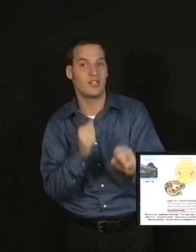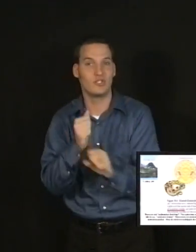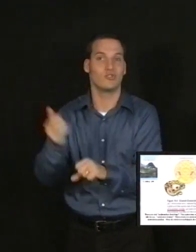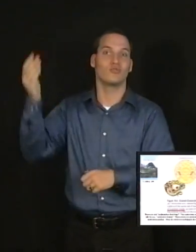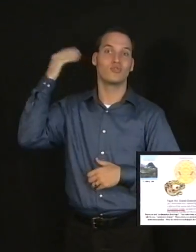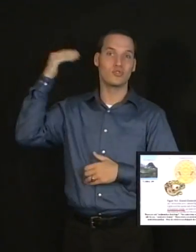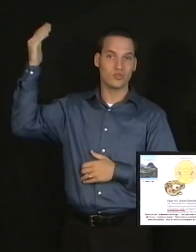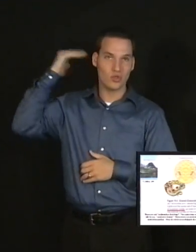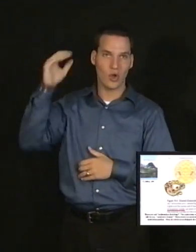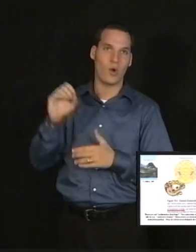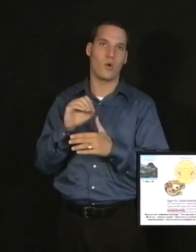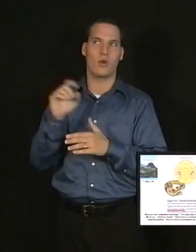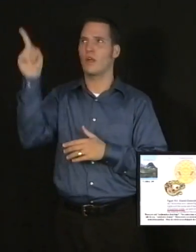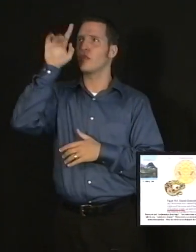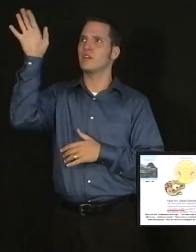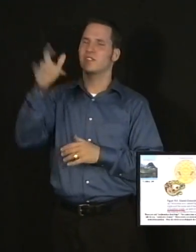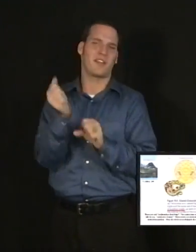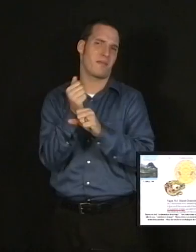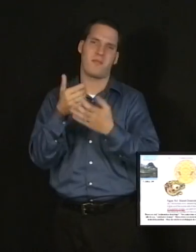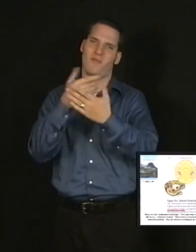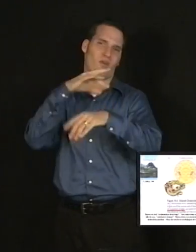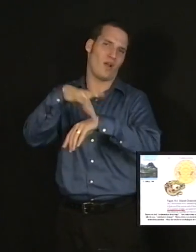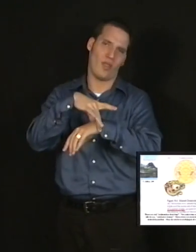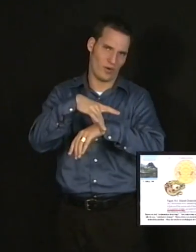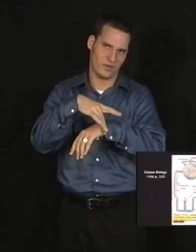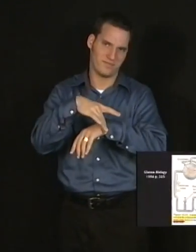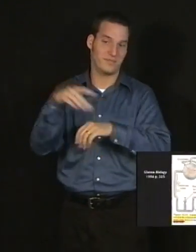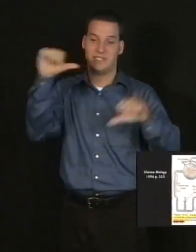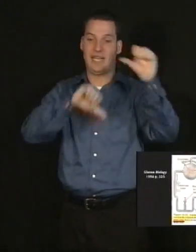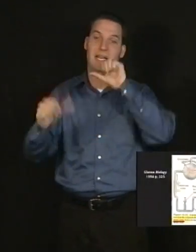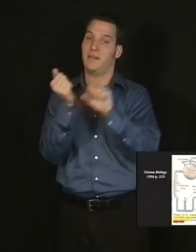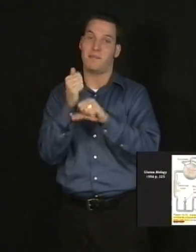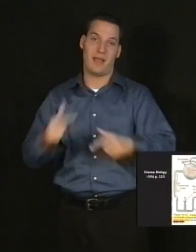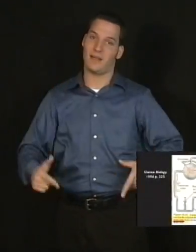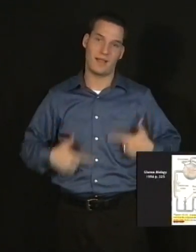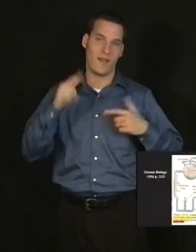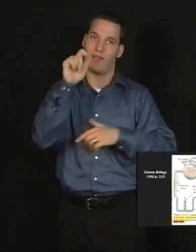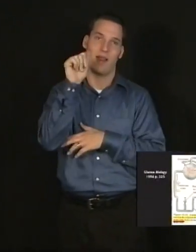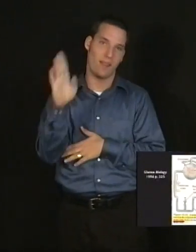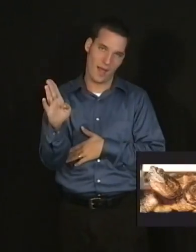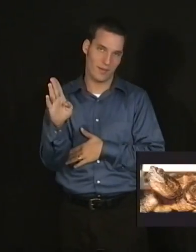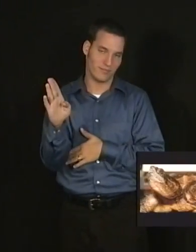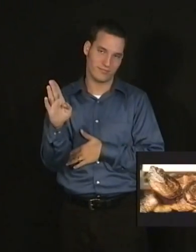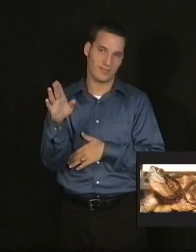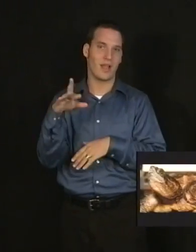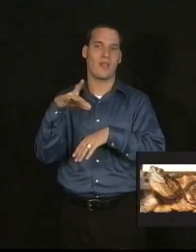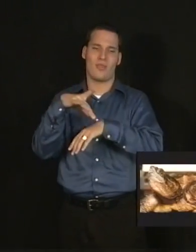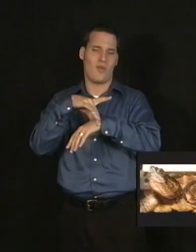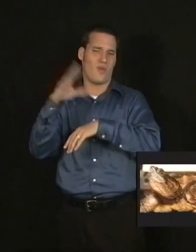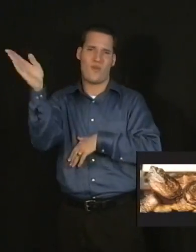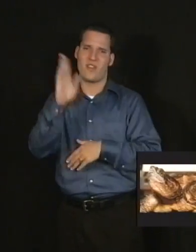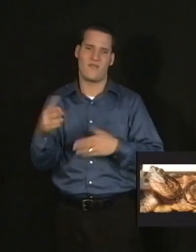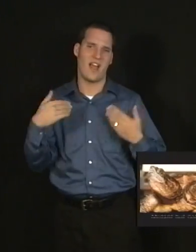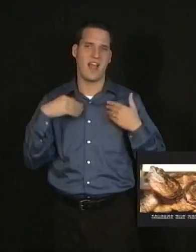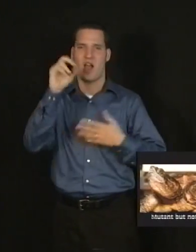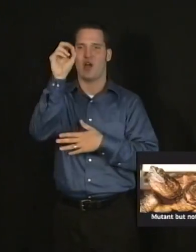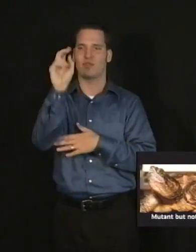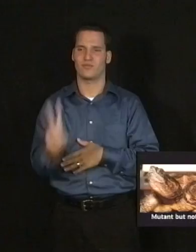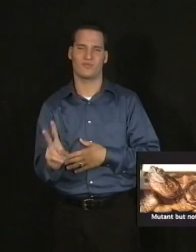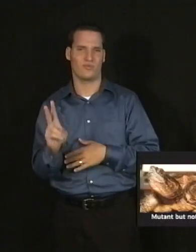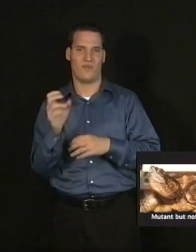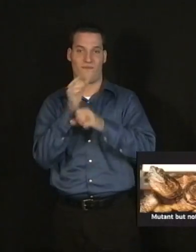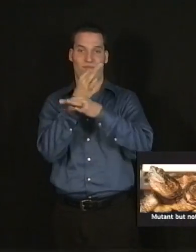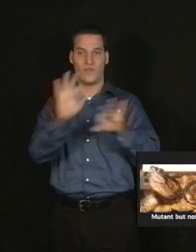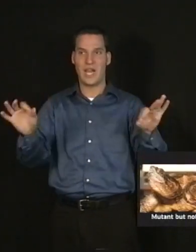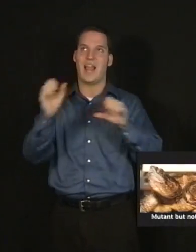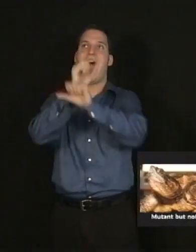did not form before the earth like the textbook says. Scientists have not made life in the laboratory. Snakes do not have vestigial legs. The earth never had an oxygen-free